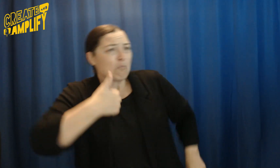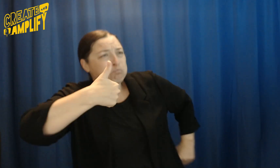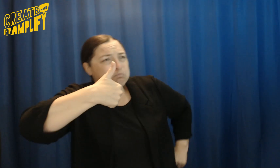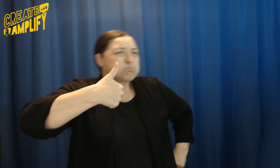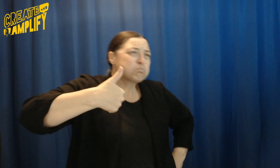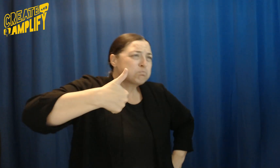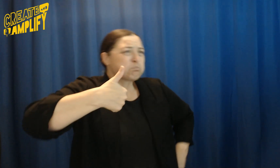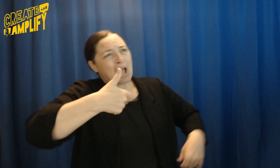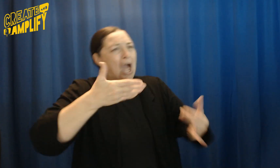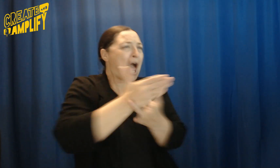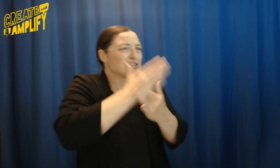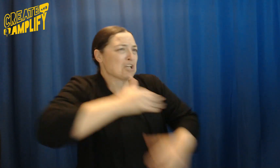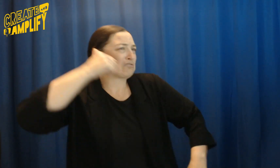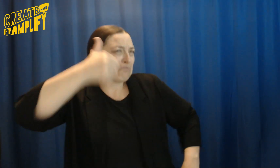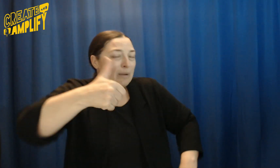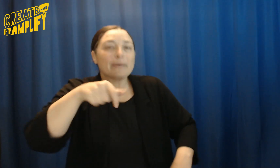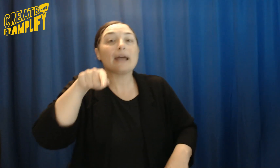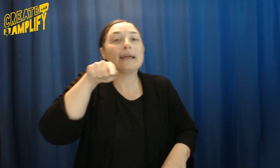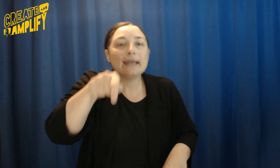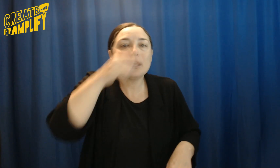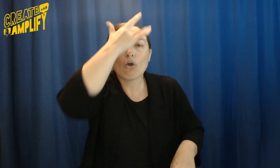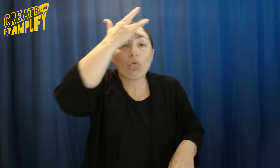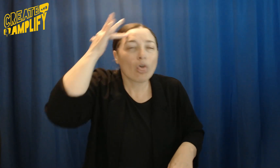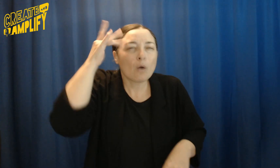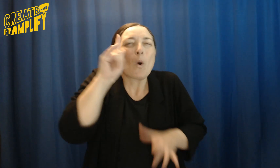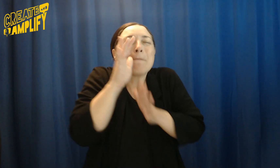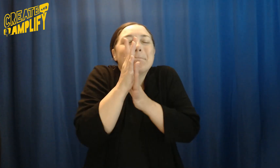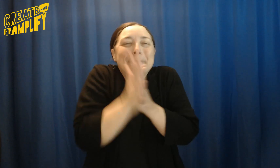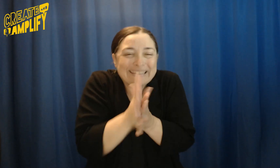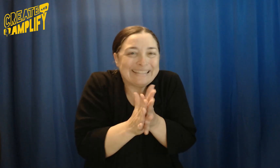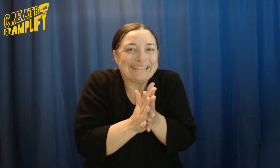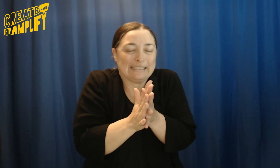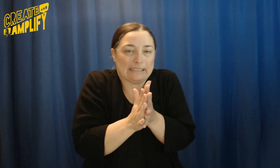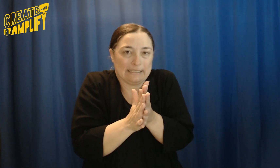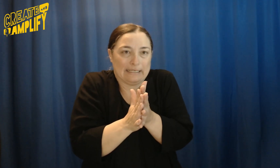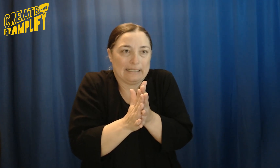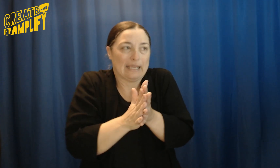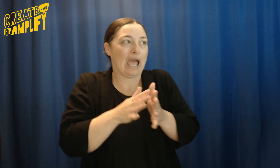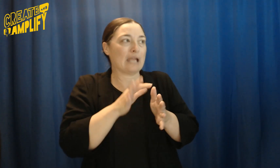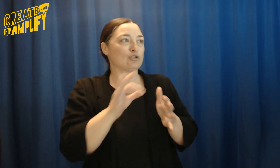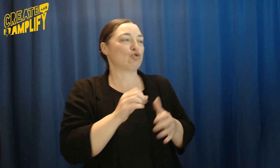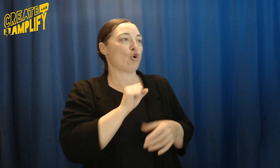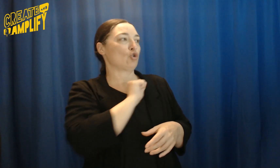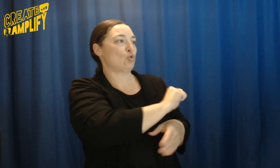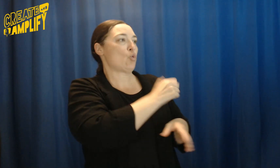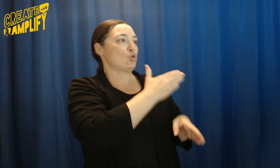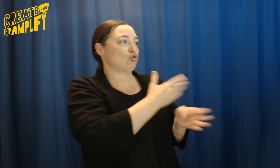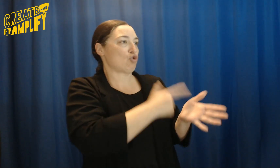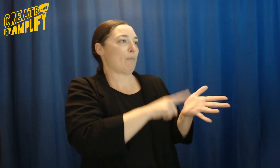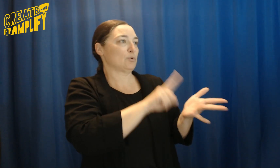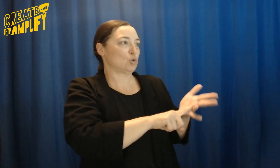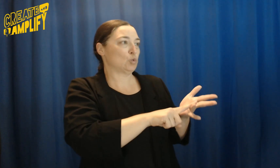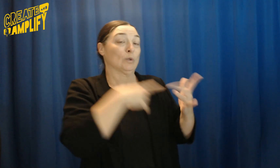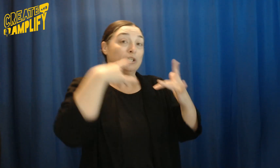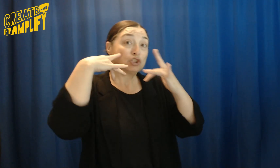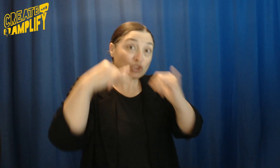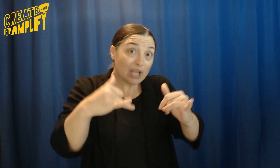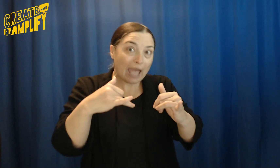accessible, but he doesn't know what that word means, and it should not be your labour to check, to educate and to